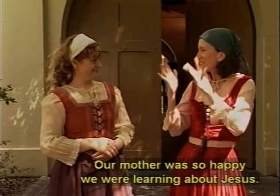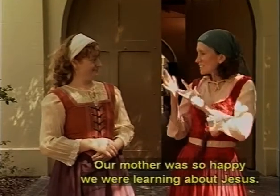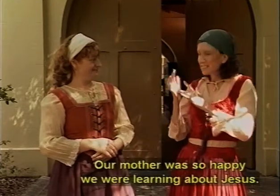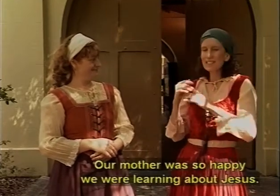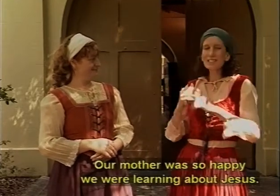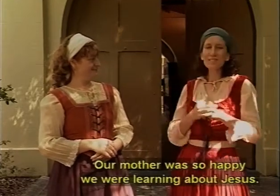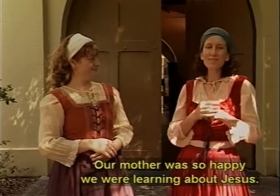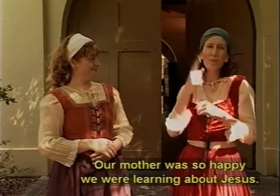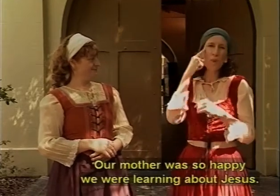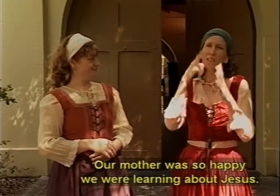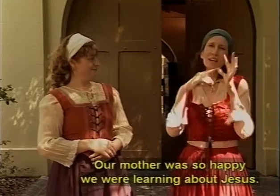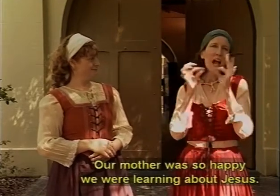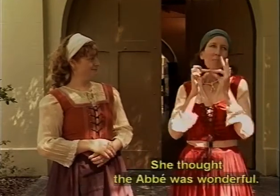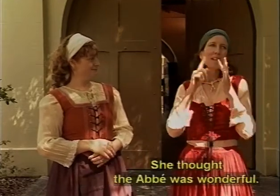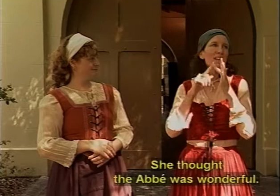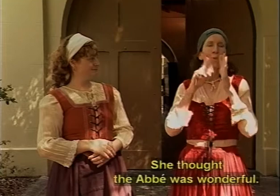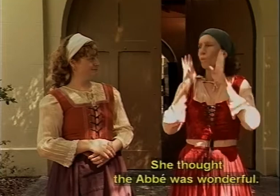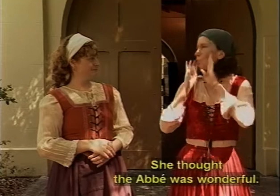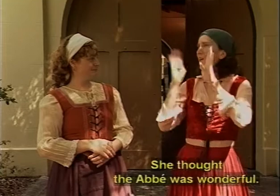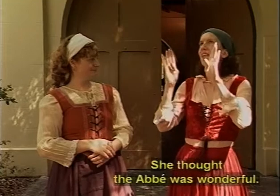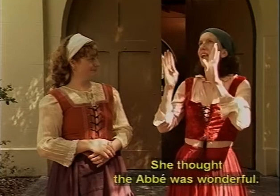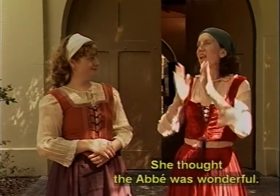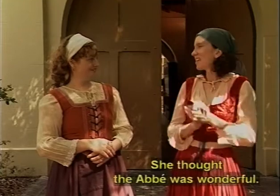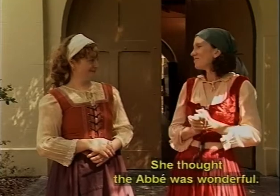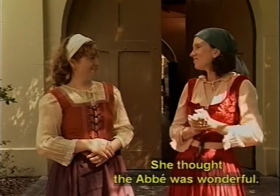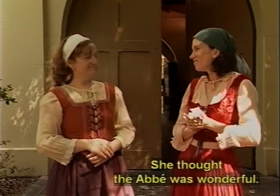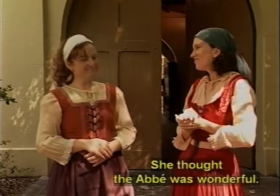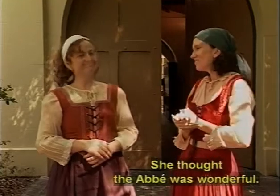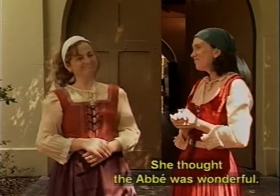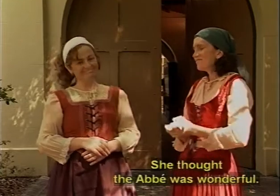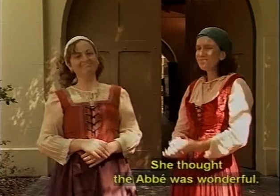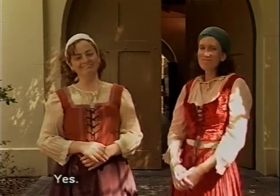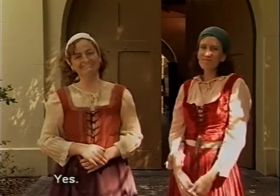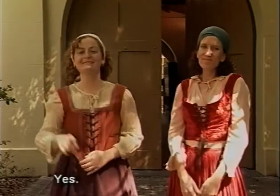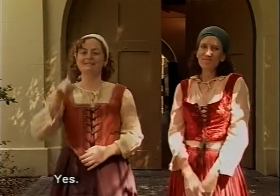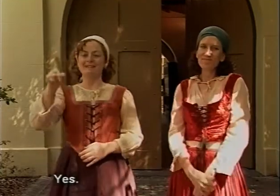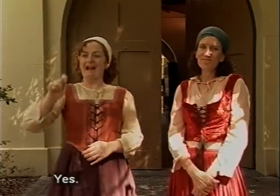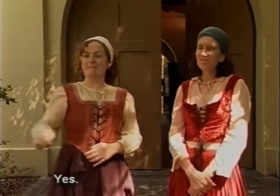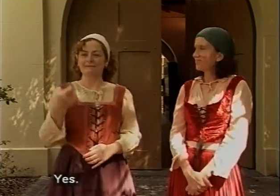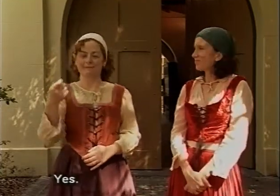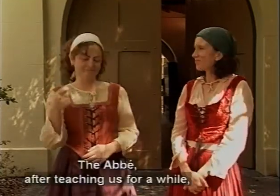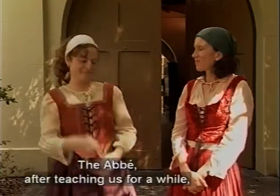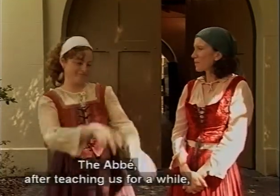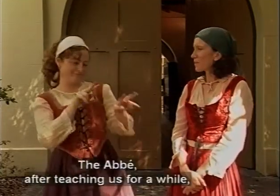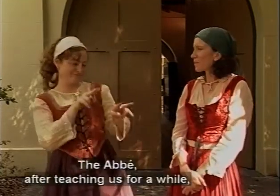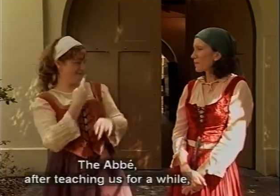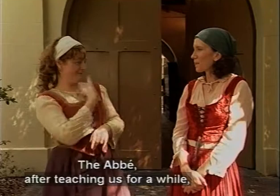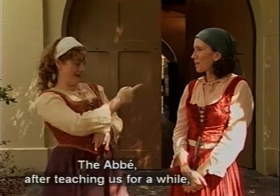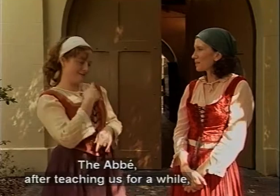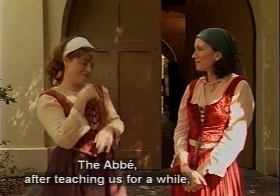about Jesus. She thought that the Abbé was wonderful. Yes. The Abbé, after teaching